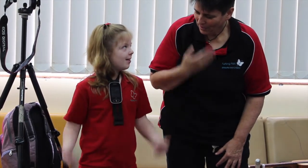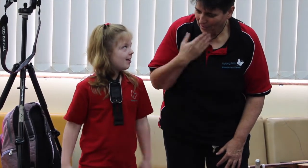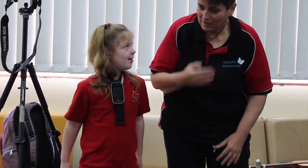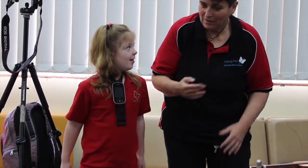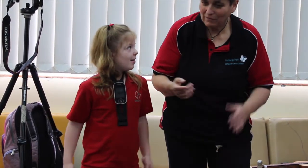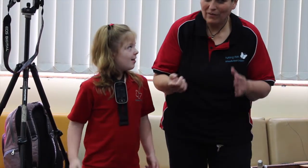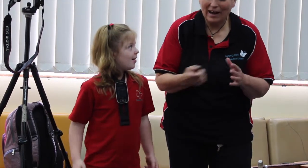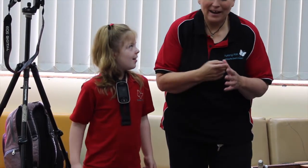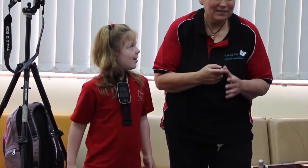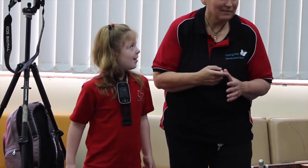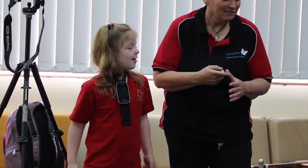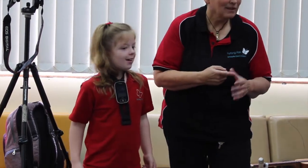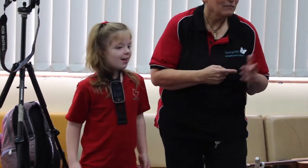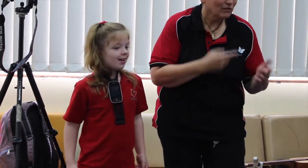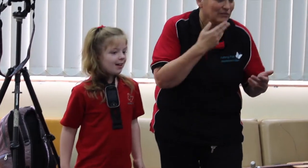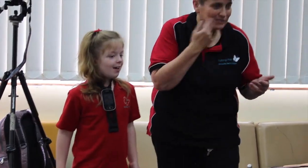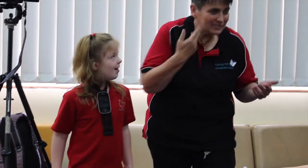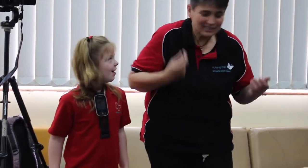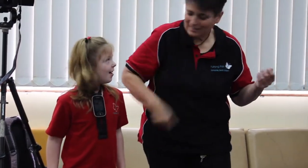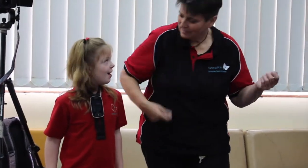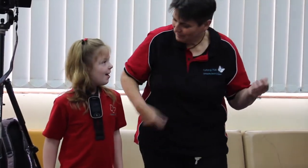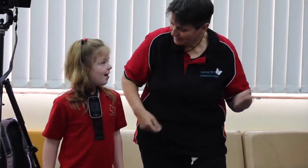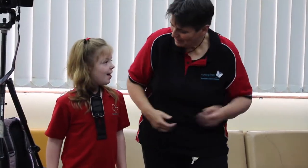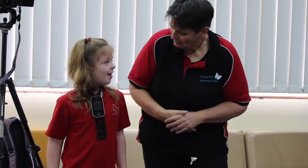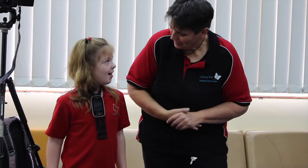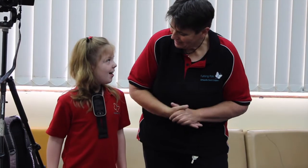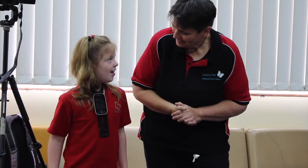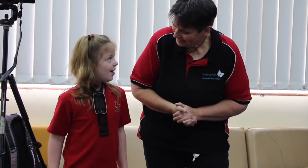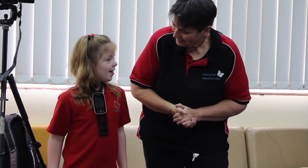Thank you for Aiden for your singing and guitar playing. That's it. Very